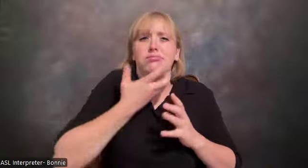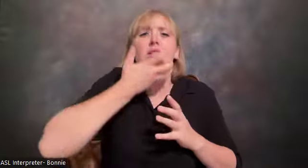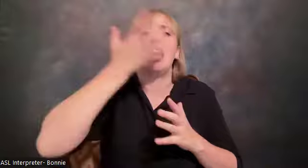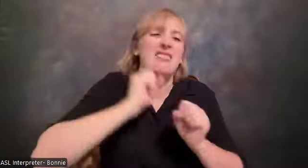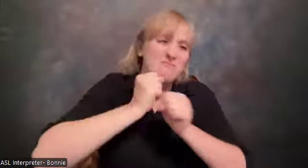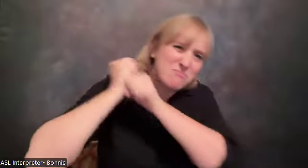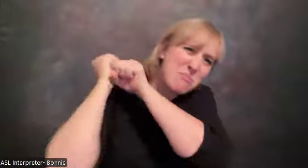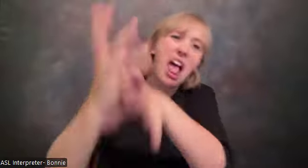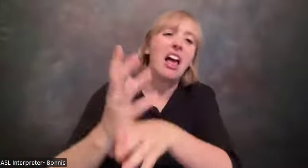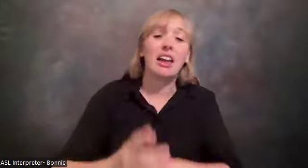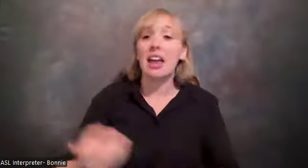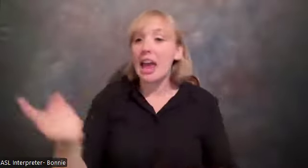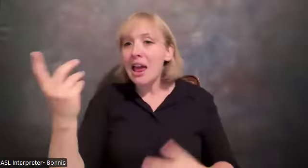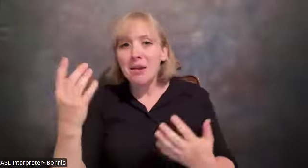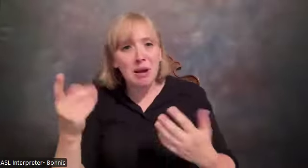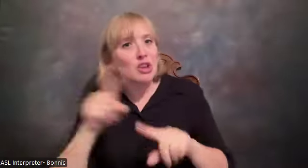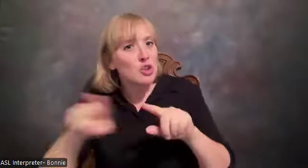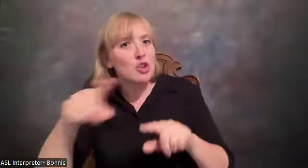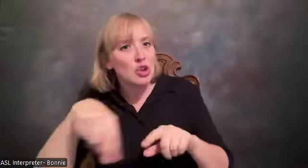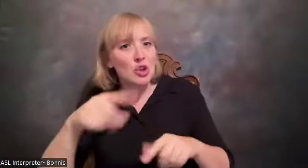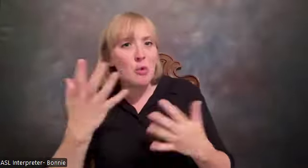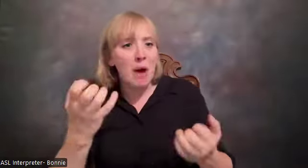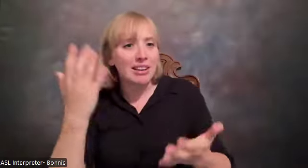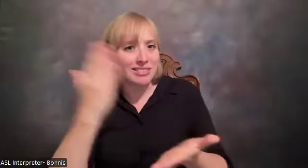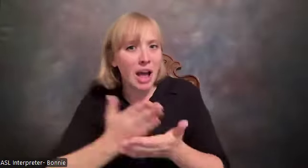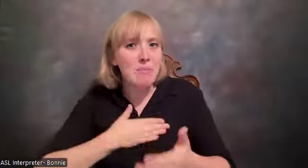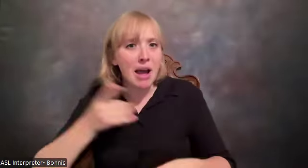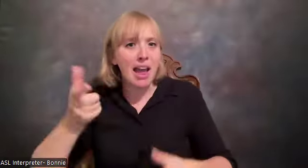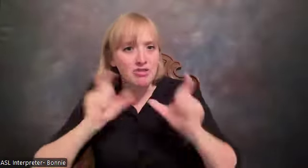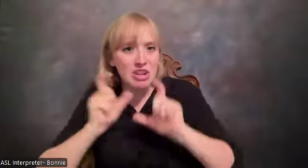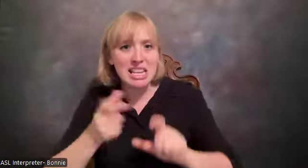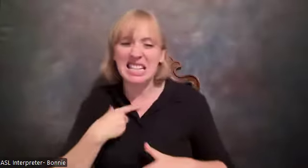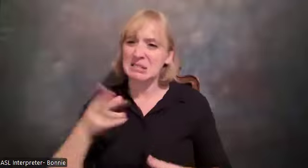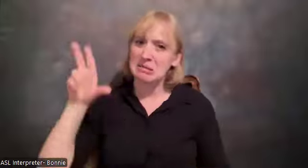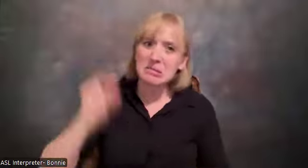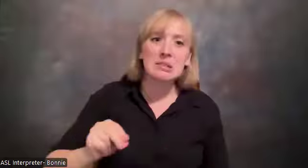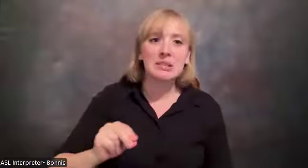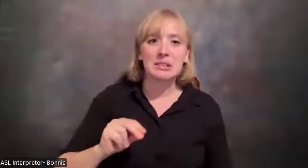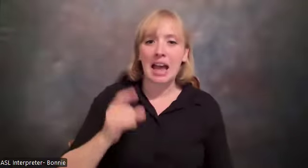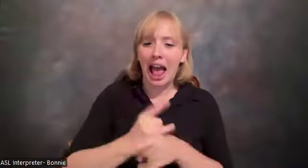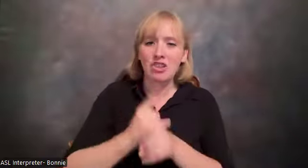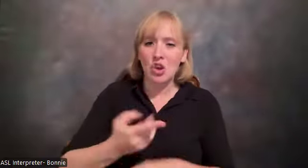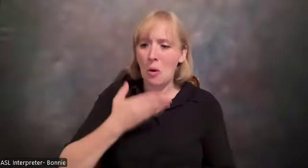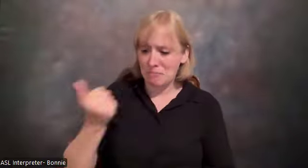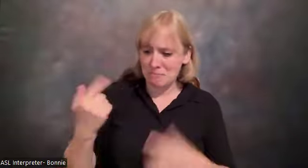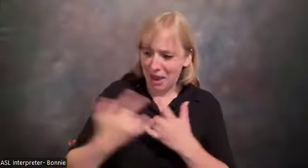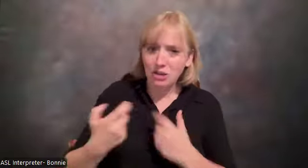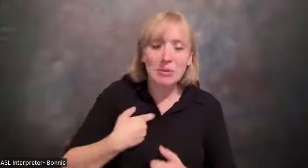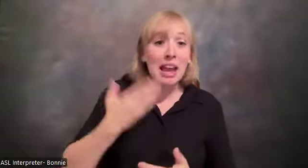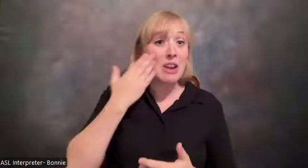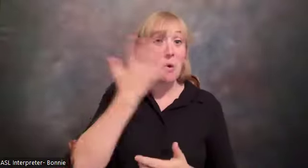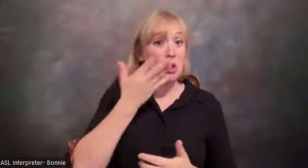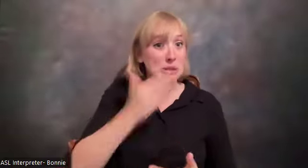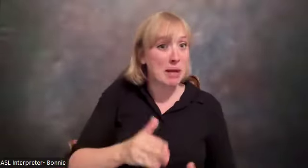constantly trying to take alcohol away from me, right? And I'm just like, no, it's the only thing that makes sense. I know it looks bad